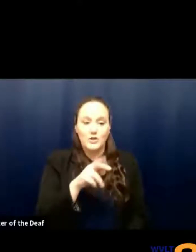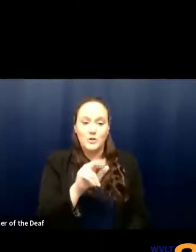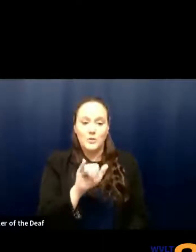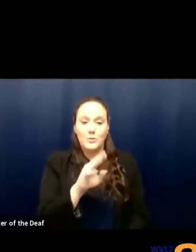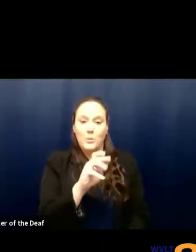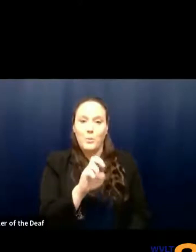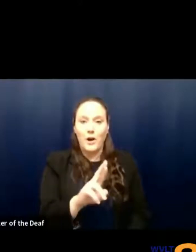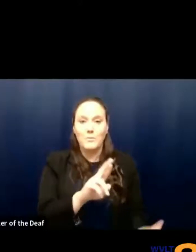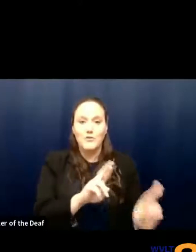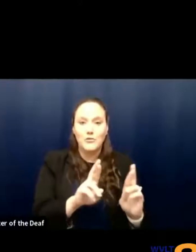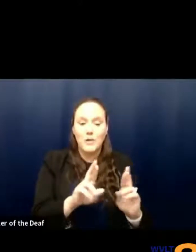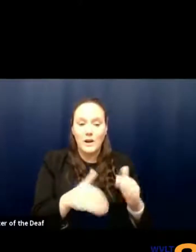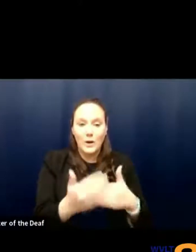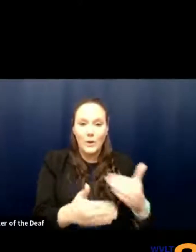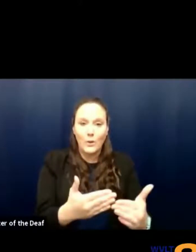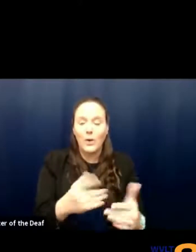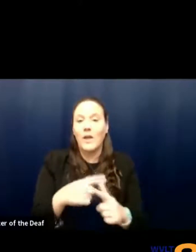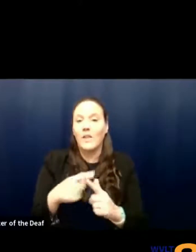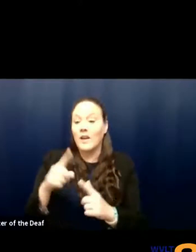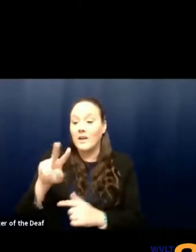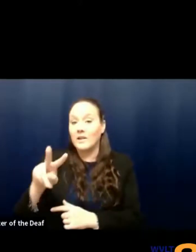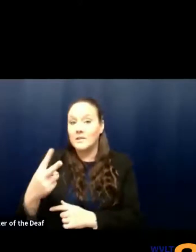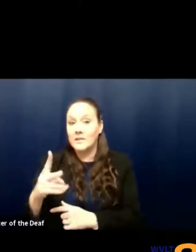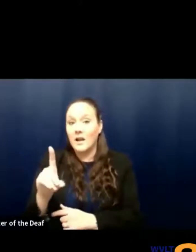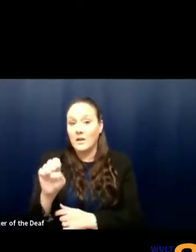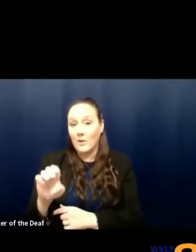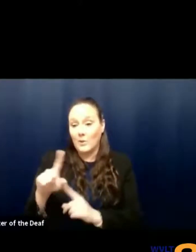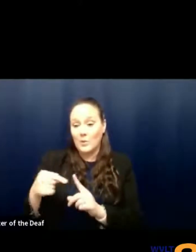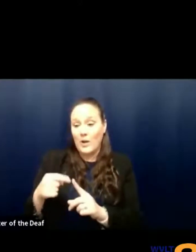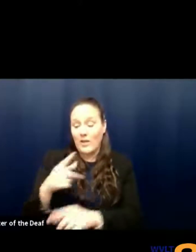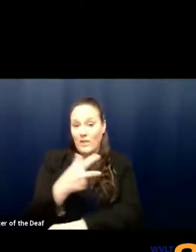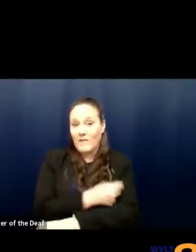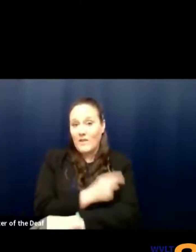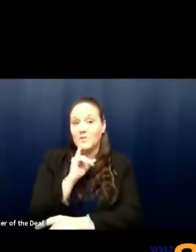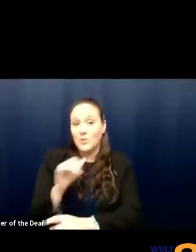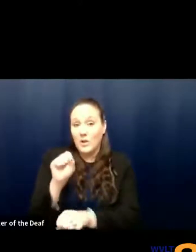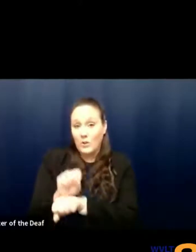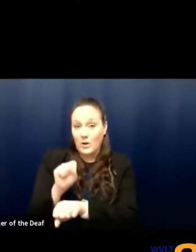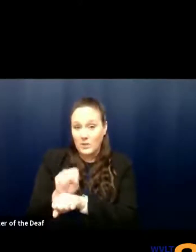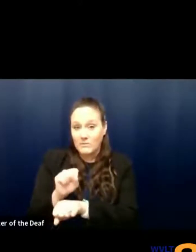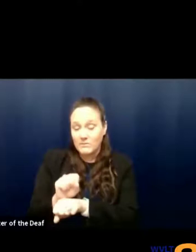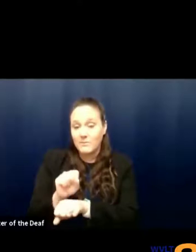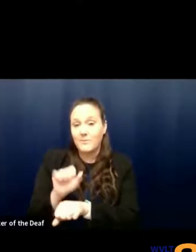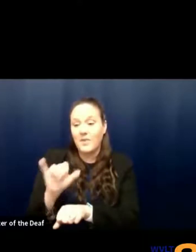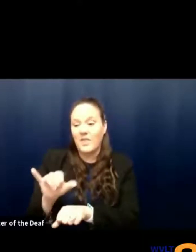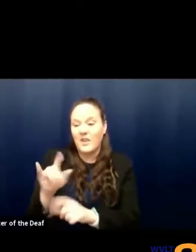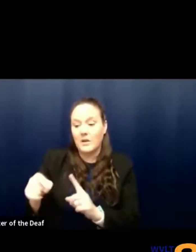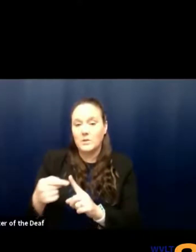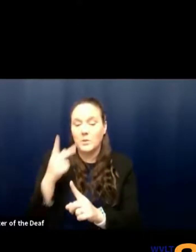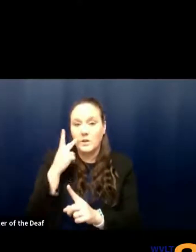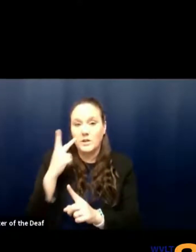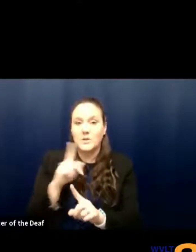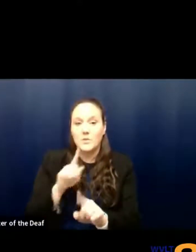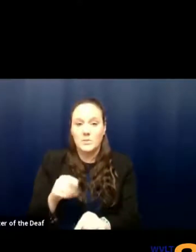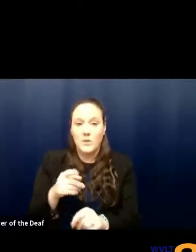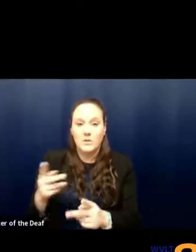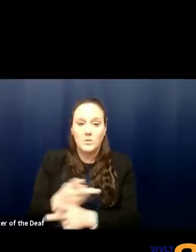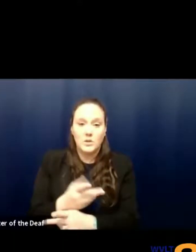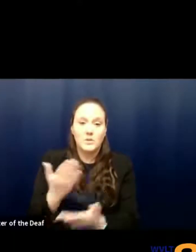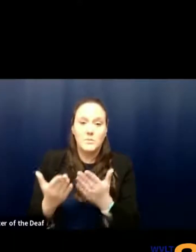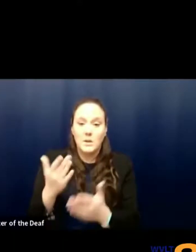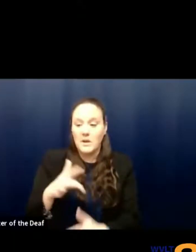really when the vaccine's able to do its job. And that's when you might see a more robust immune response again. So you might feel a little bit more, but